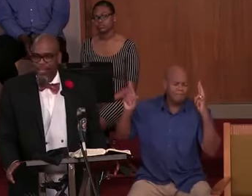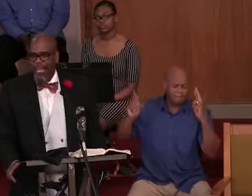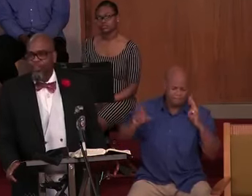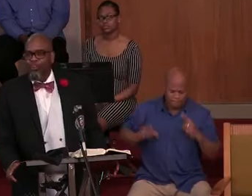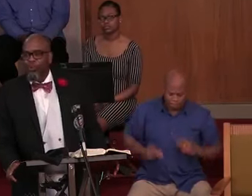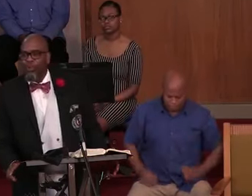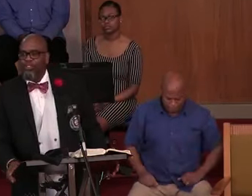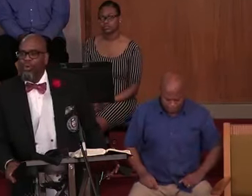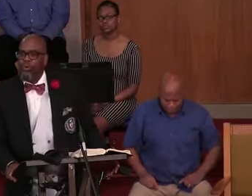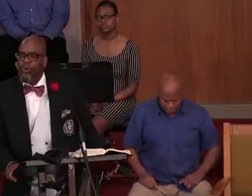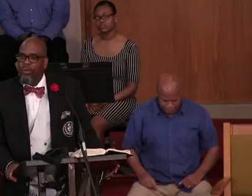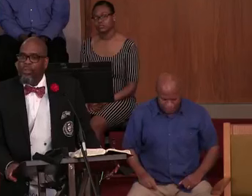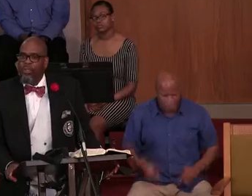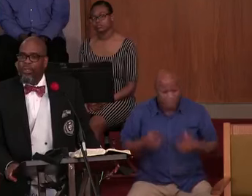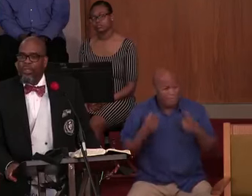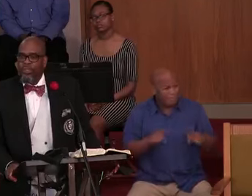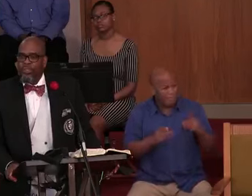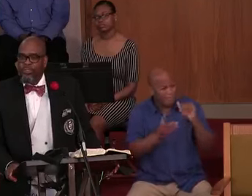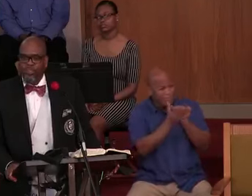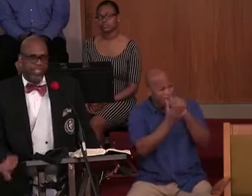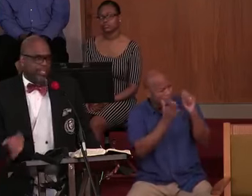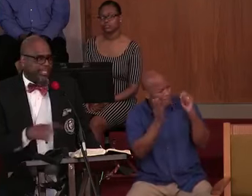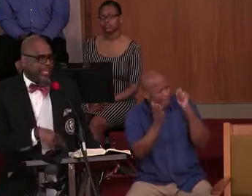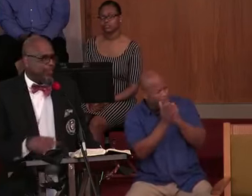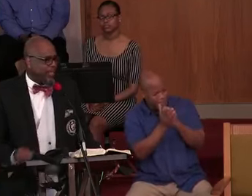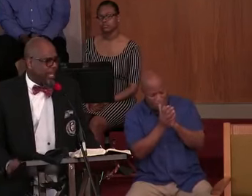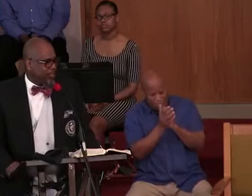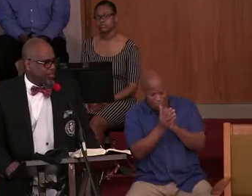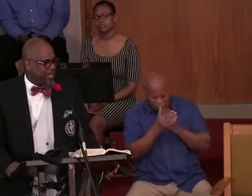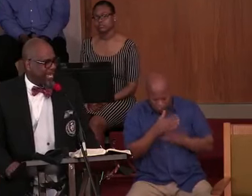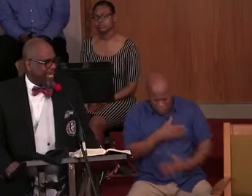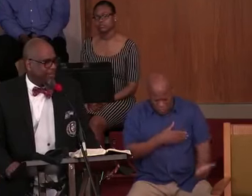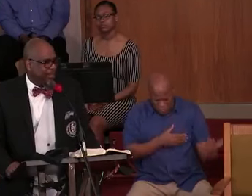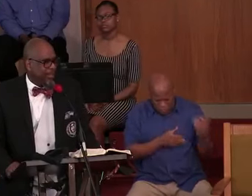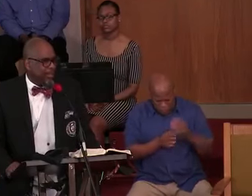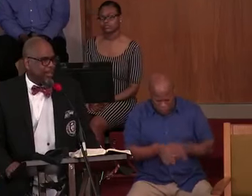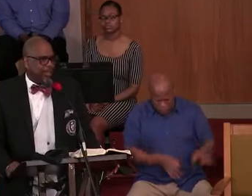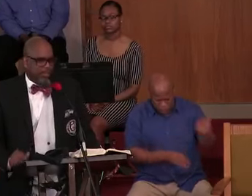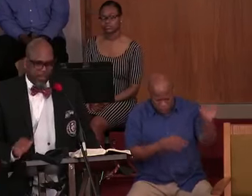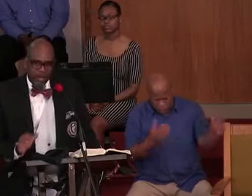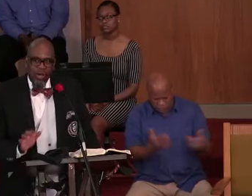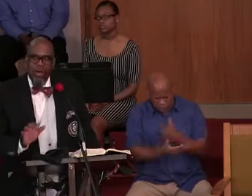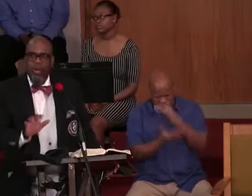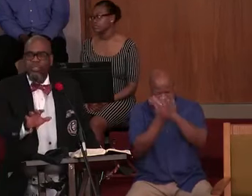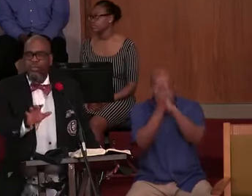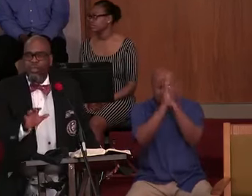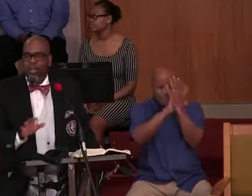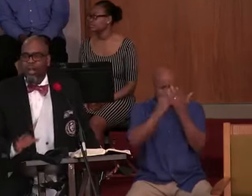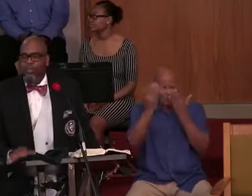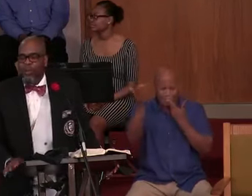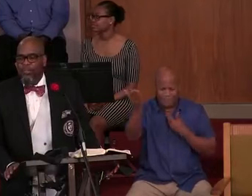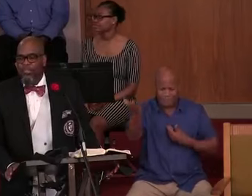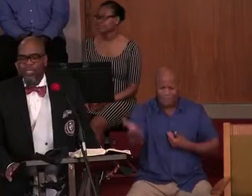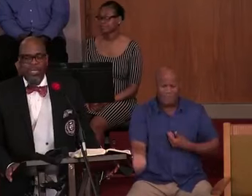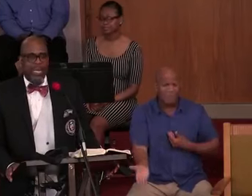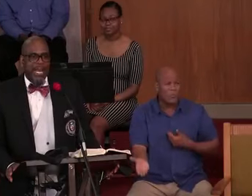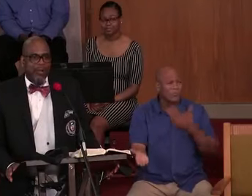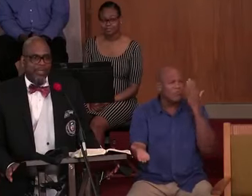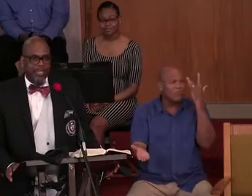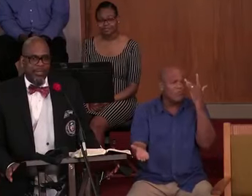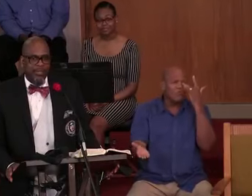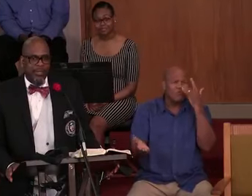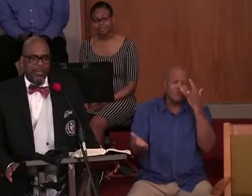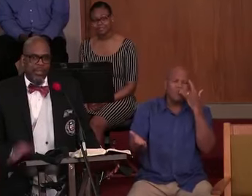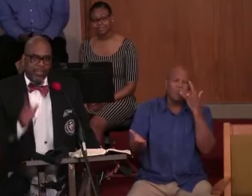And I became a newborn soul. Just as Abram got a new name because of what God promised and